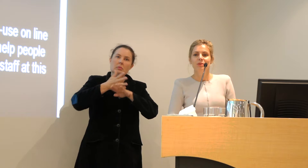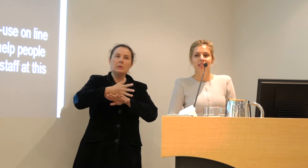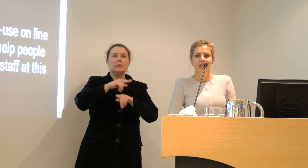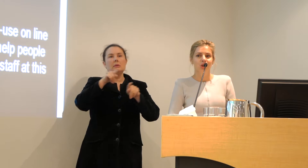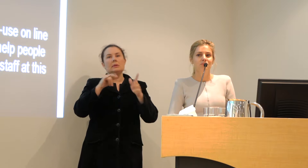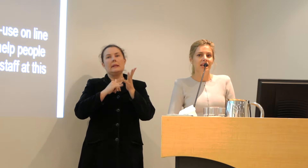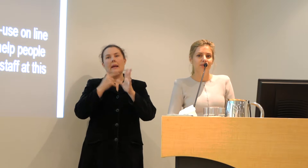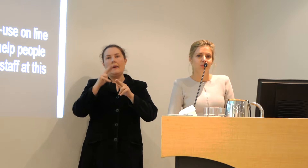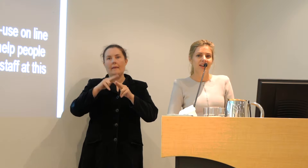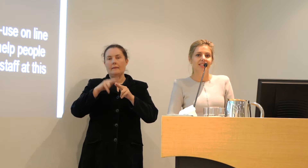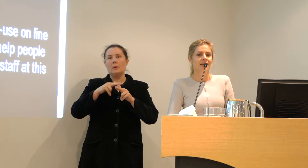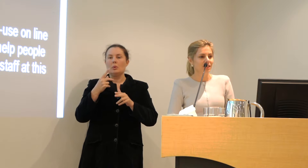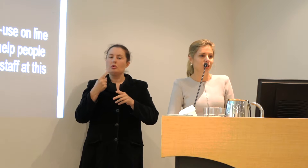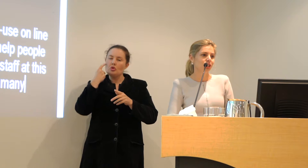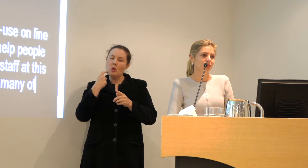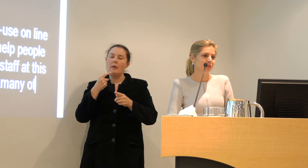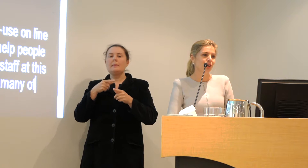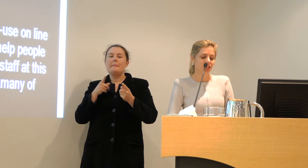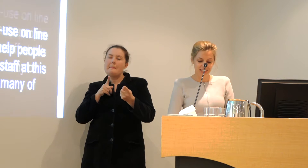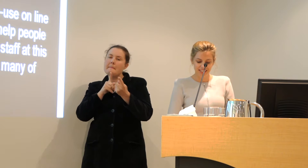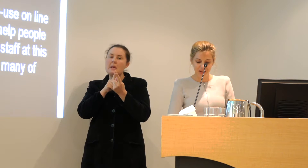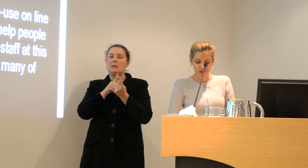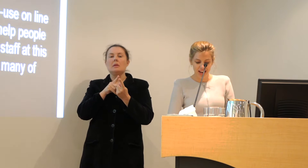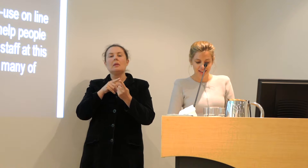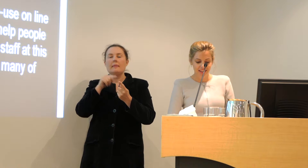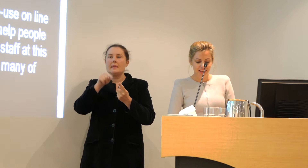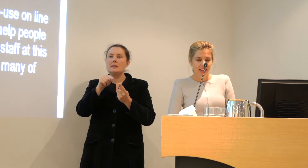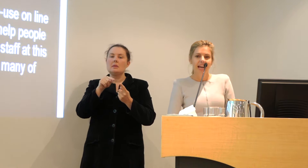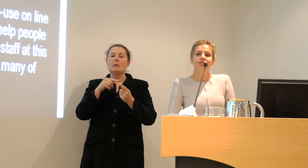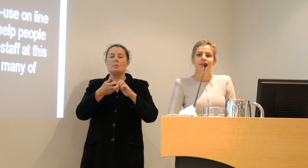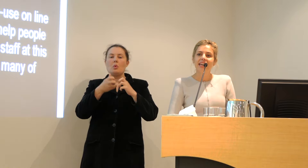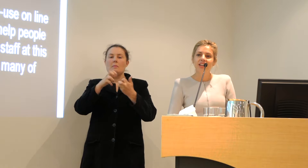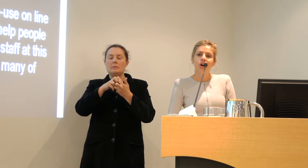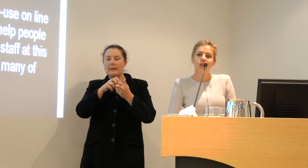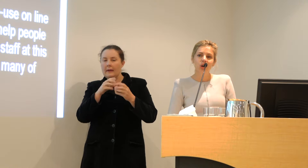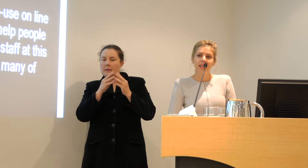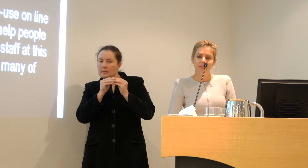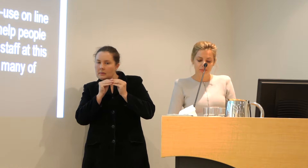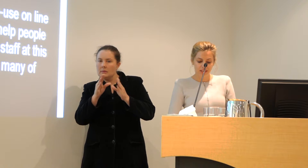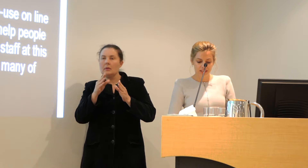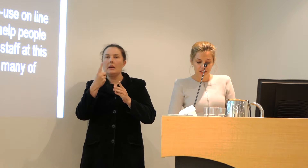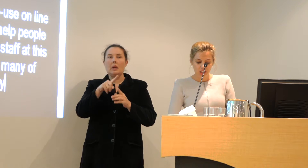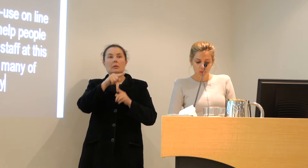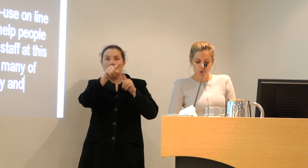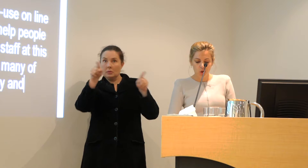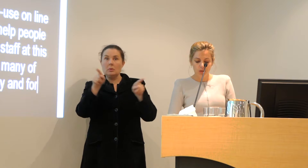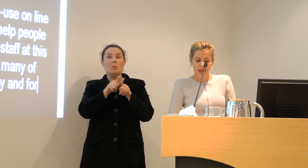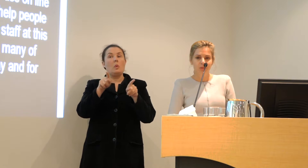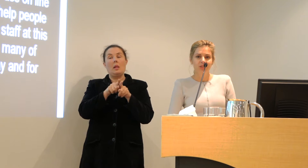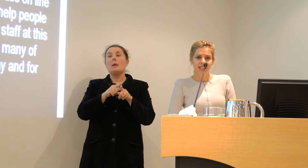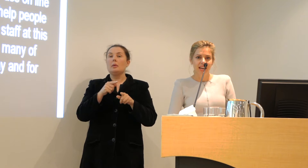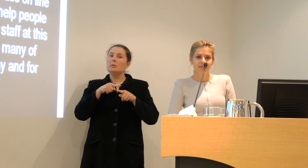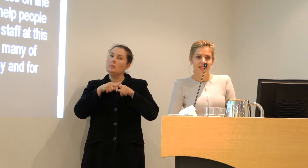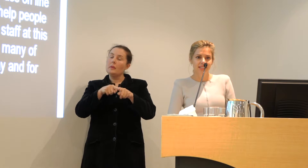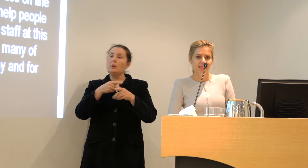all the people in this room, many of whom have had something to do with this project in some way, and for making an ongoing commitment to ensure that